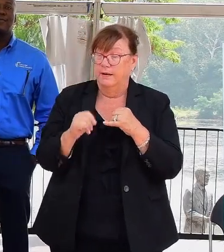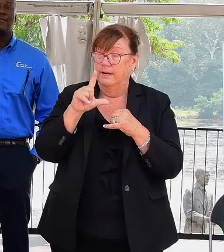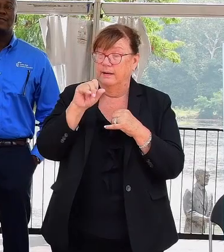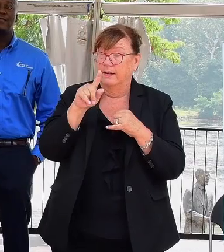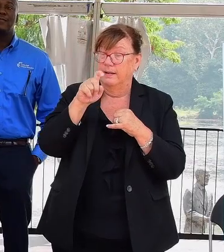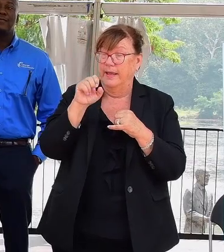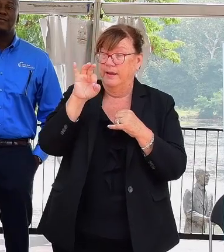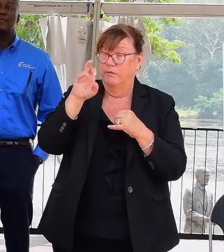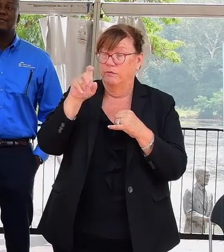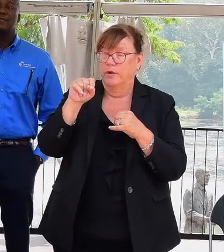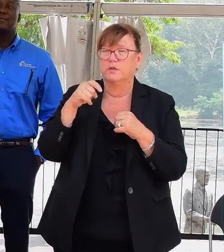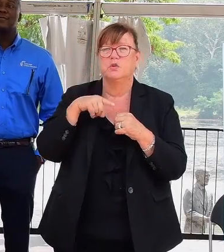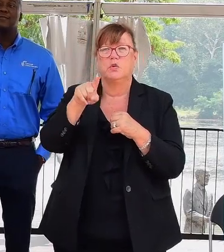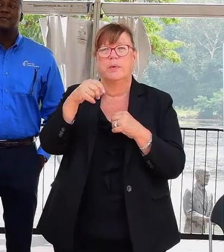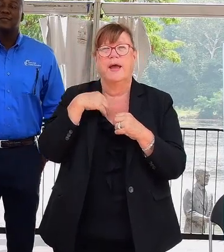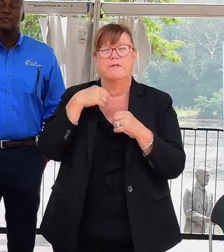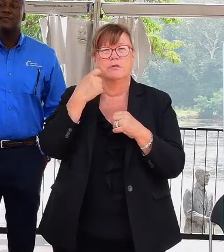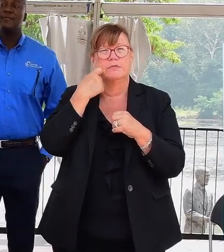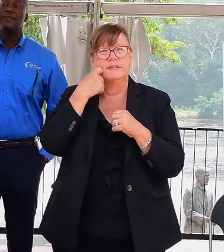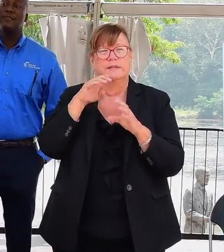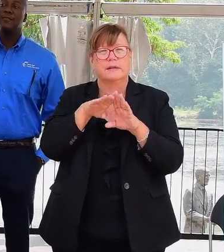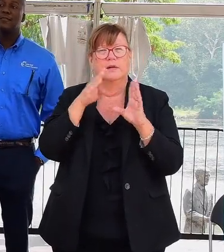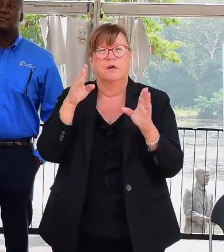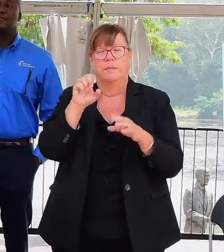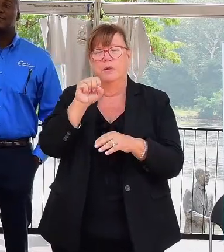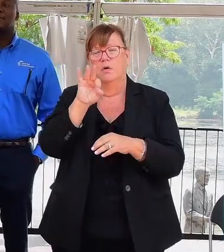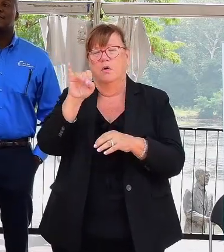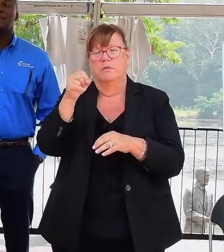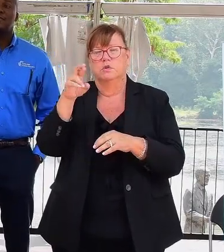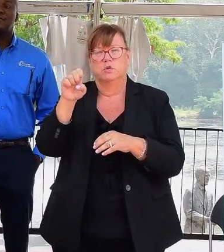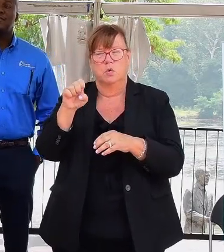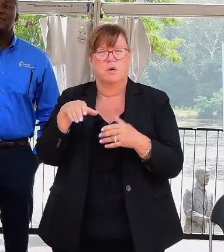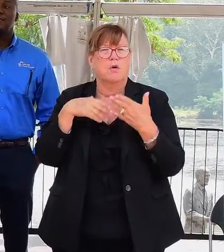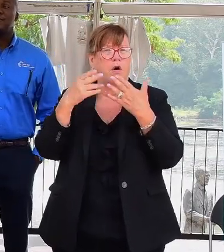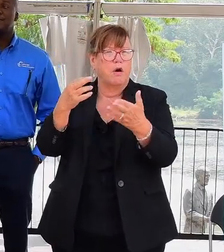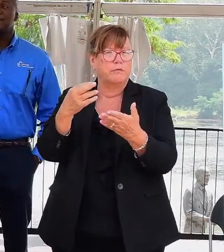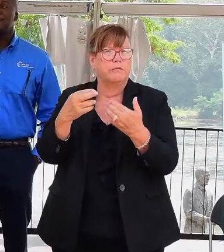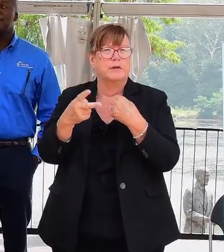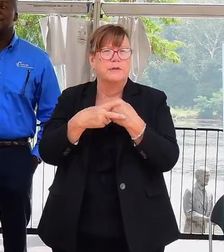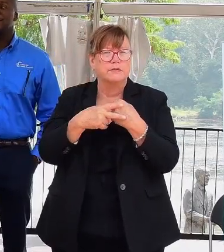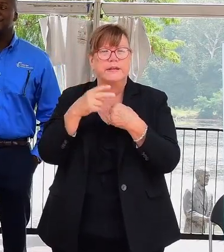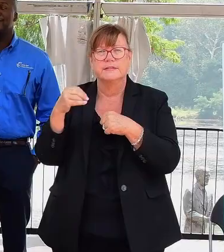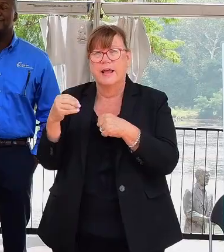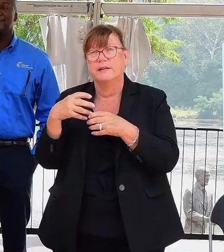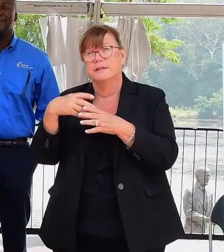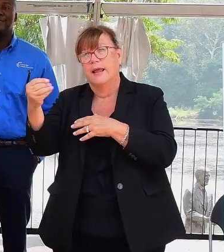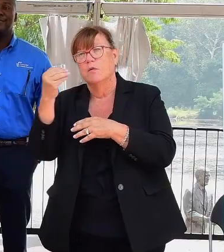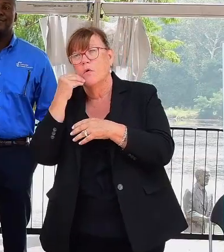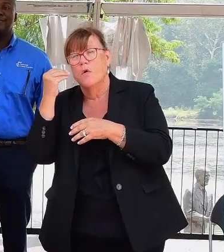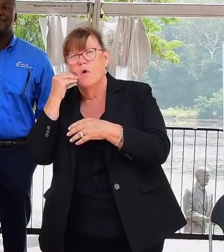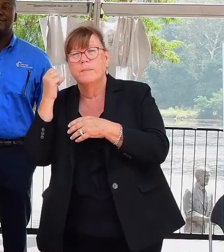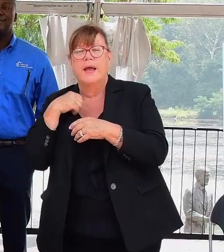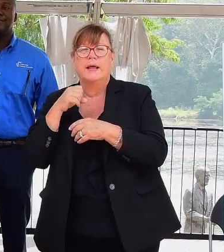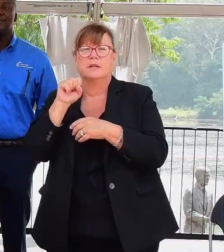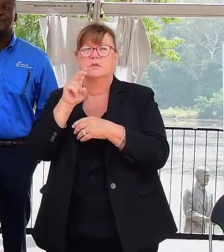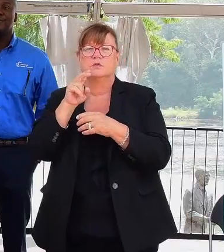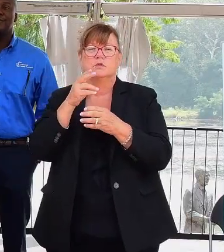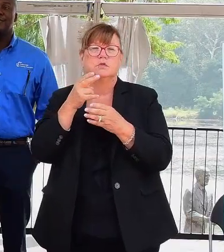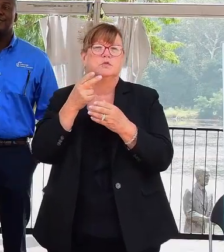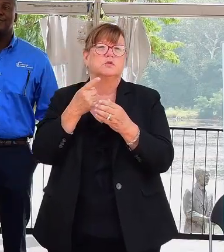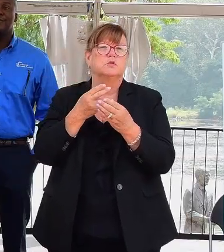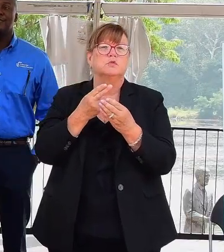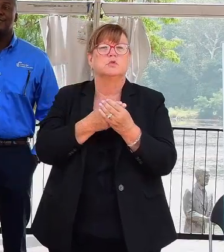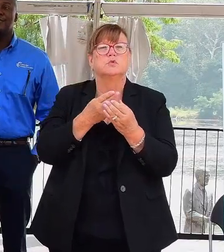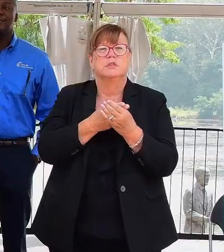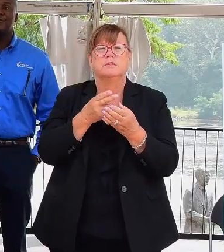you have the newly opened Offshore, offering both reservations and to-go options, and Sushi Sono. No matter where you park,